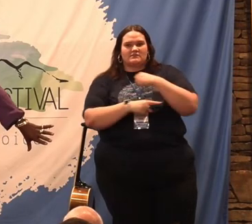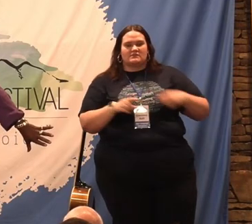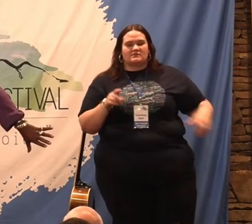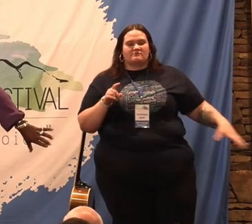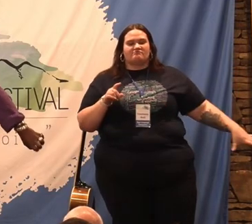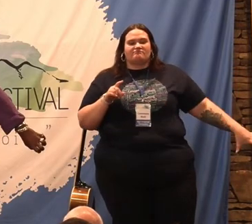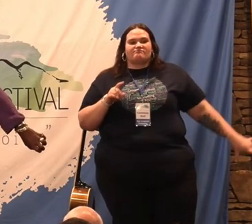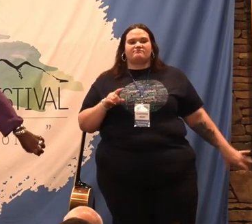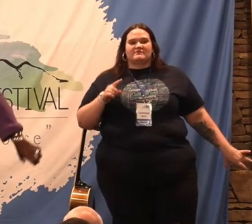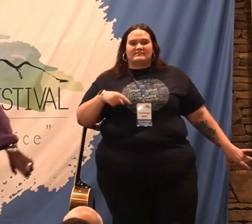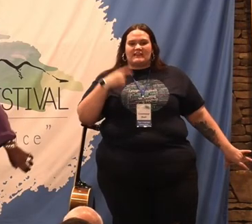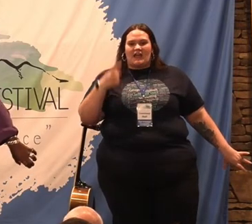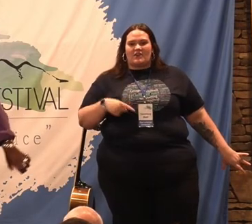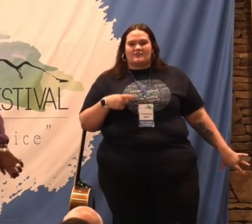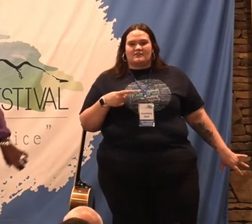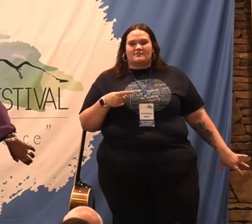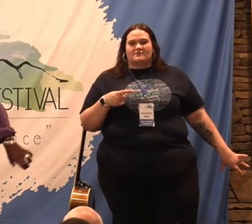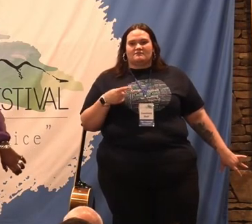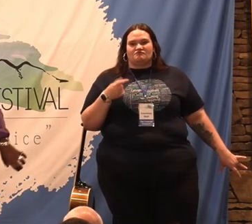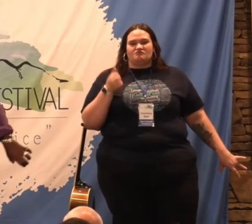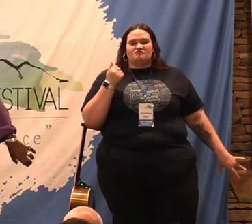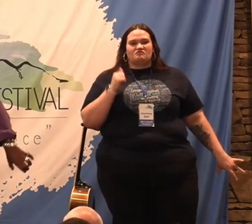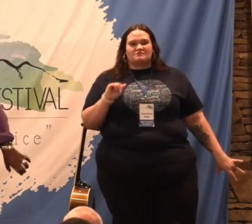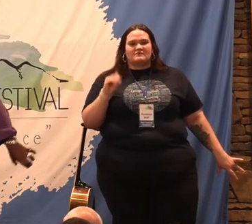rear tire.